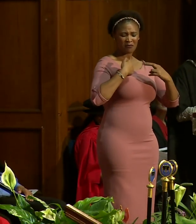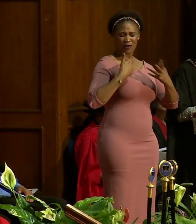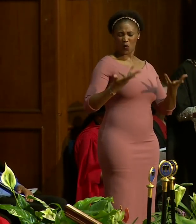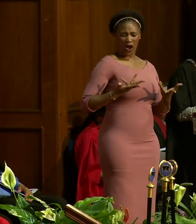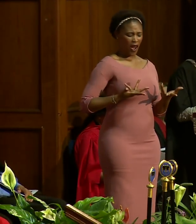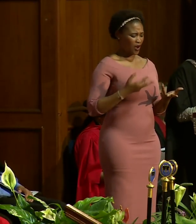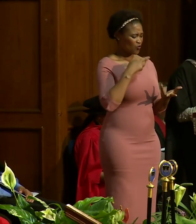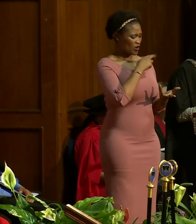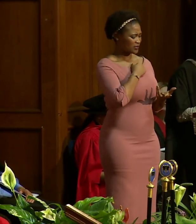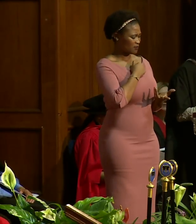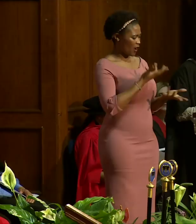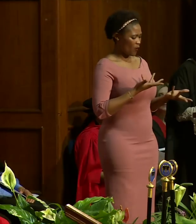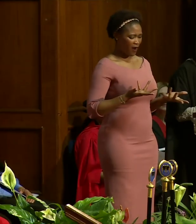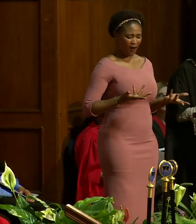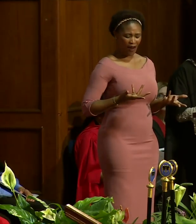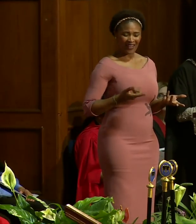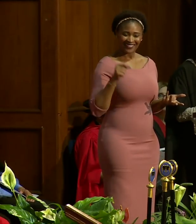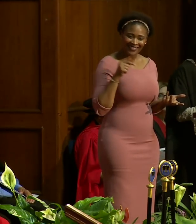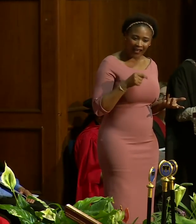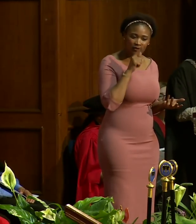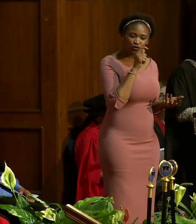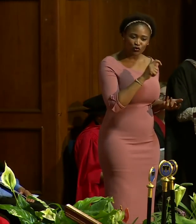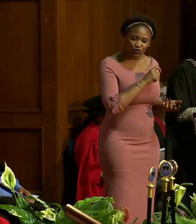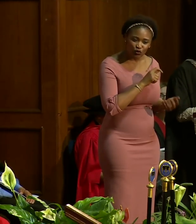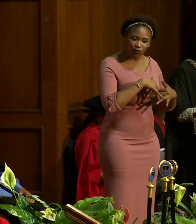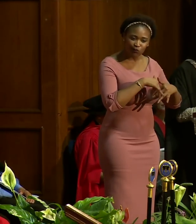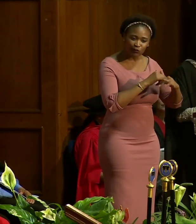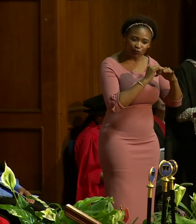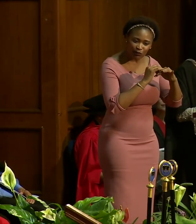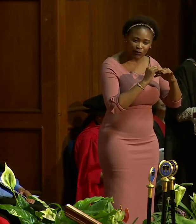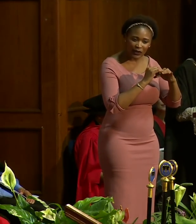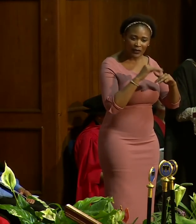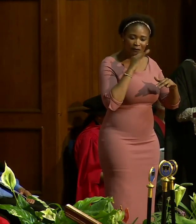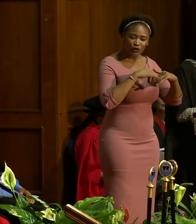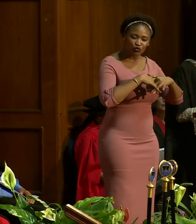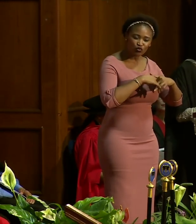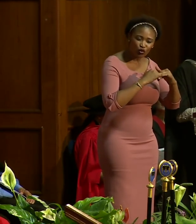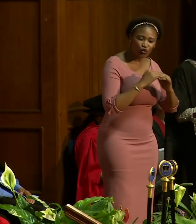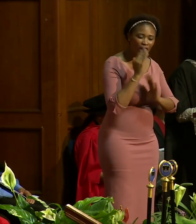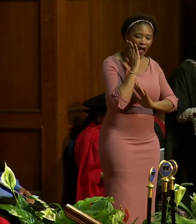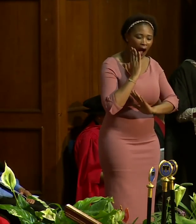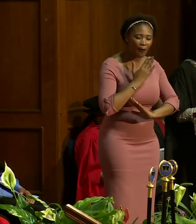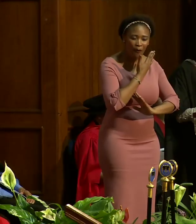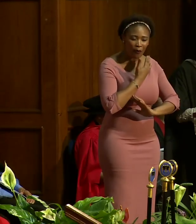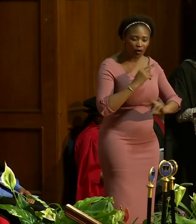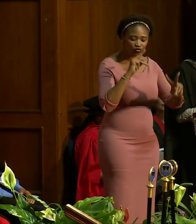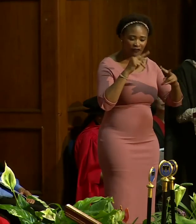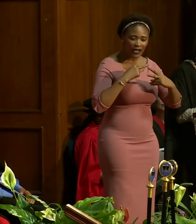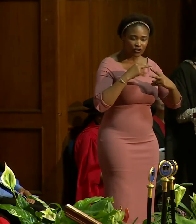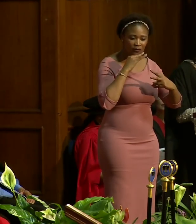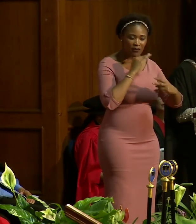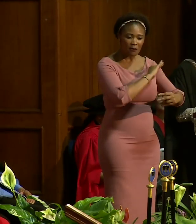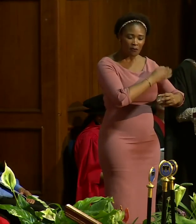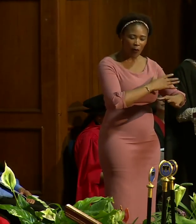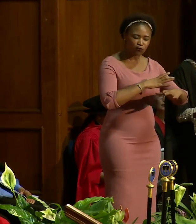to build and improve. Truthful and humble reflection is the greatest power, because there is no